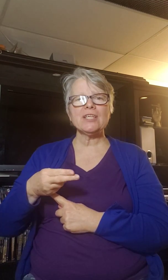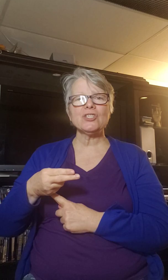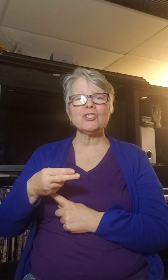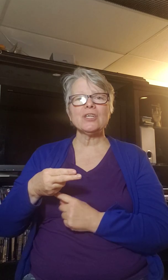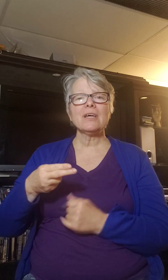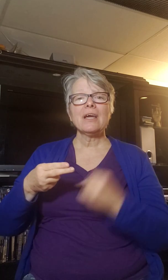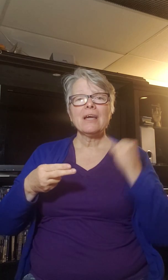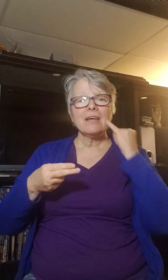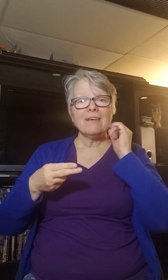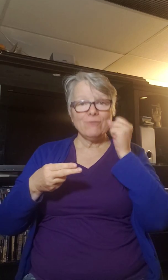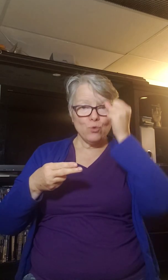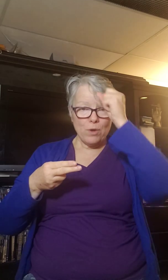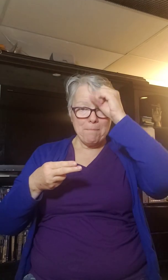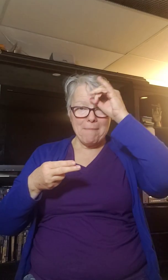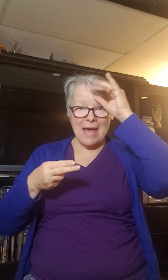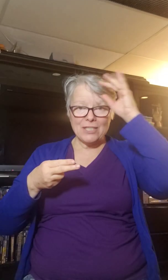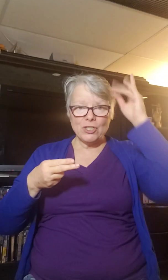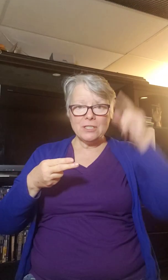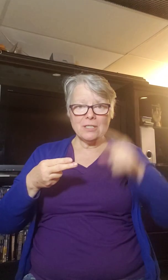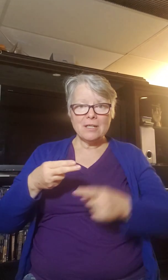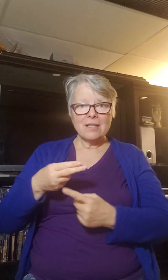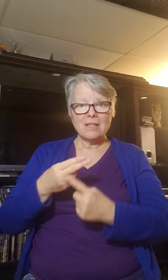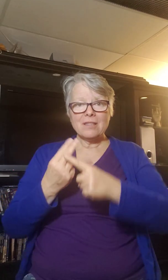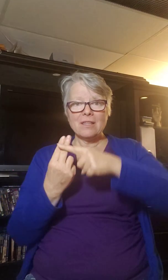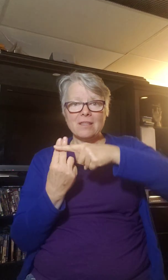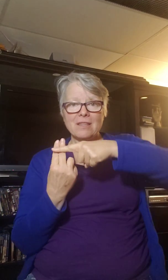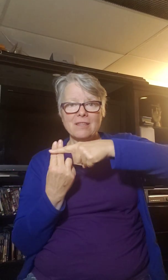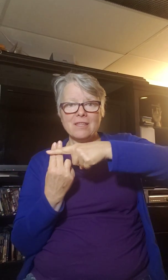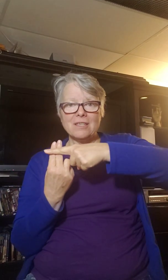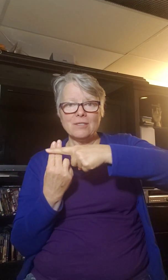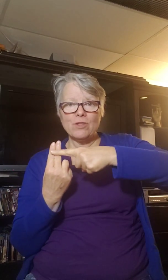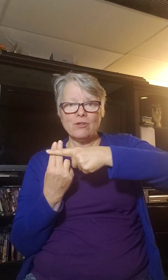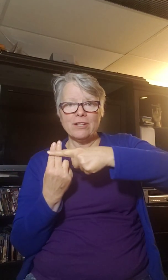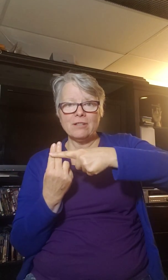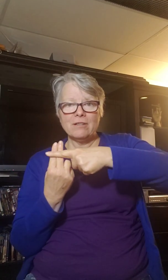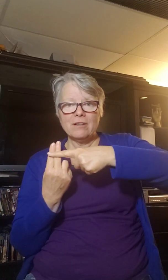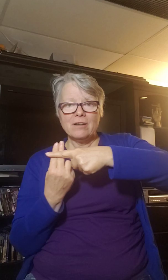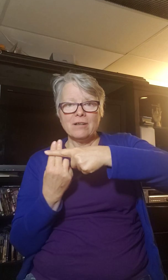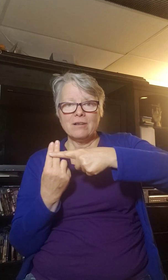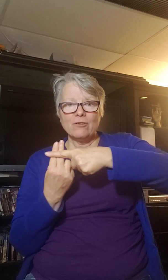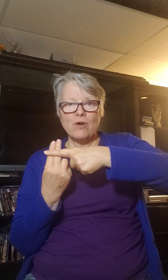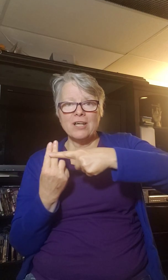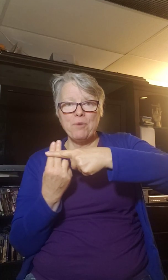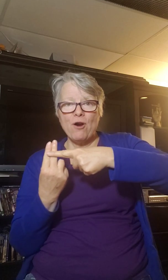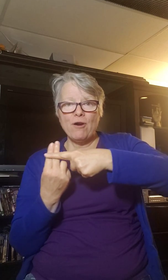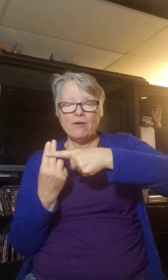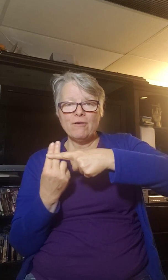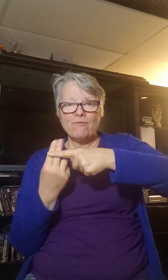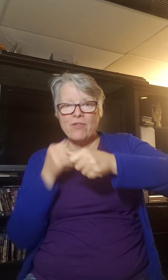H. If you imagine this with your little crossbar for the